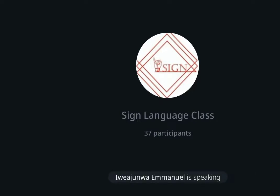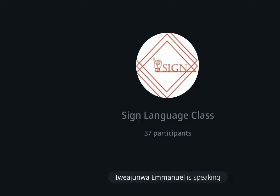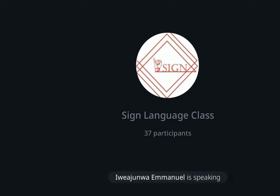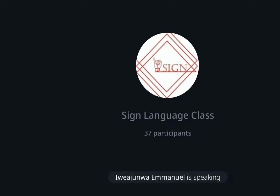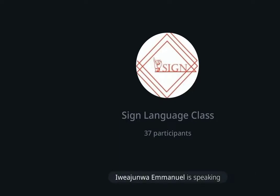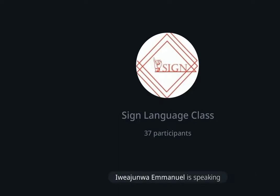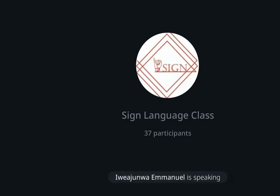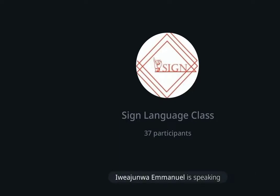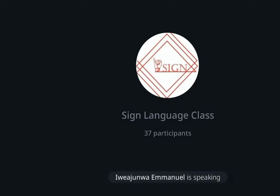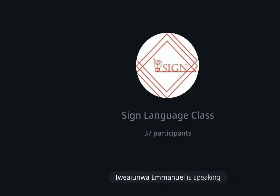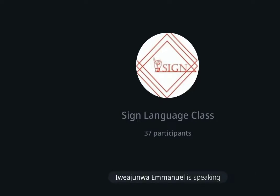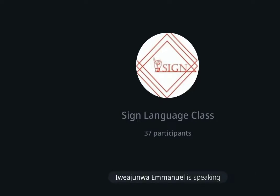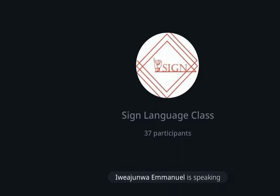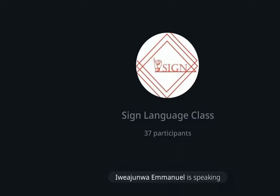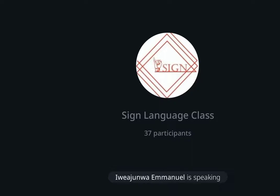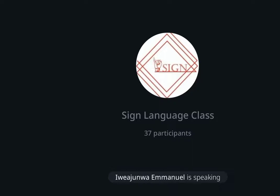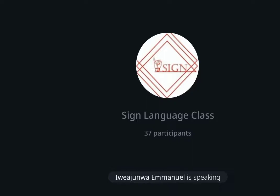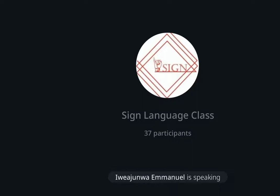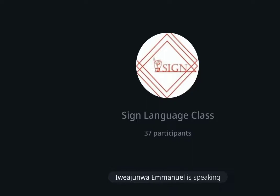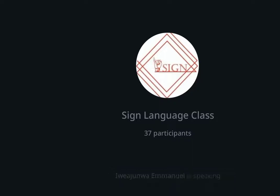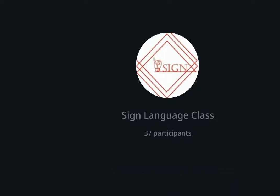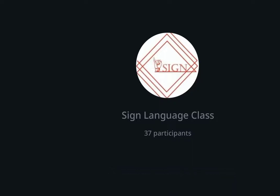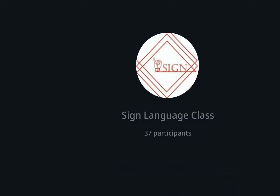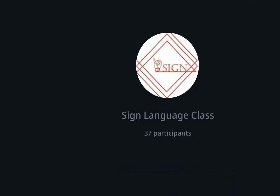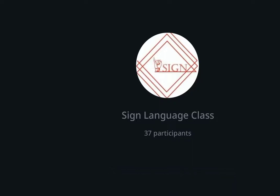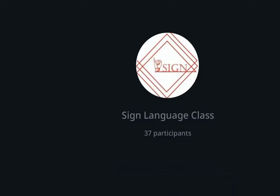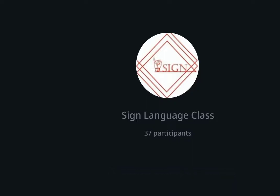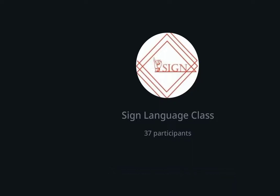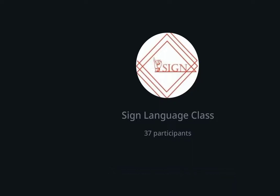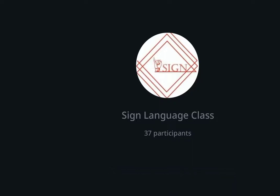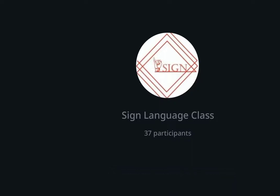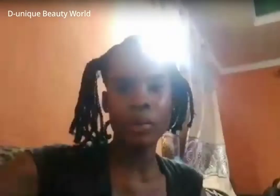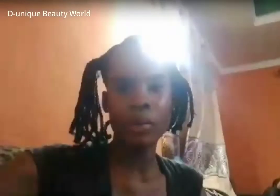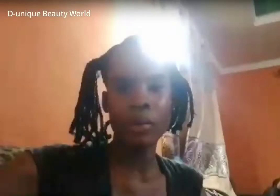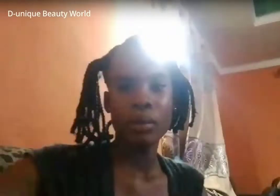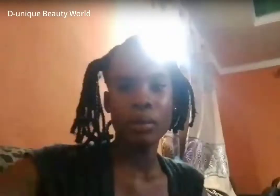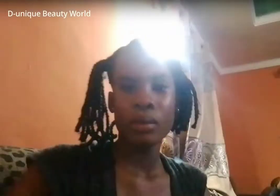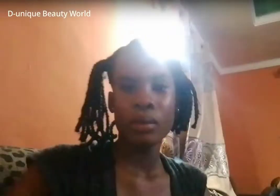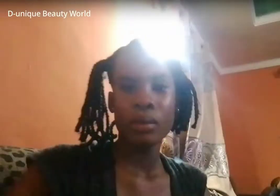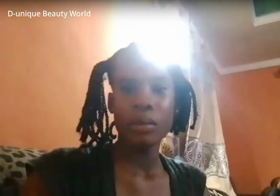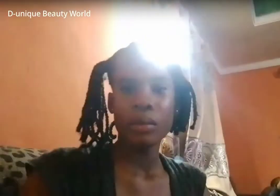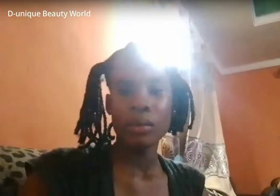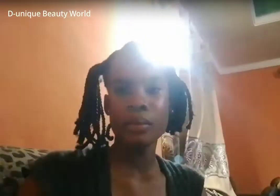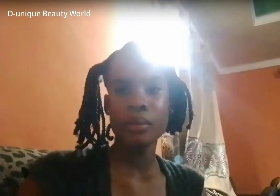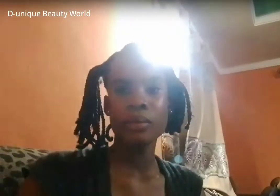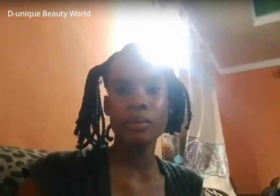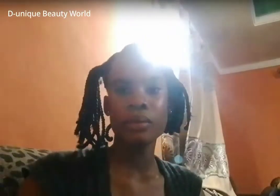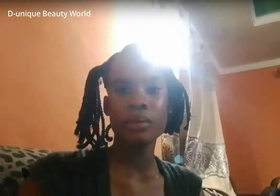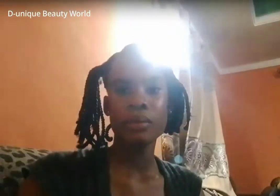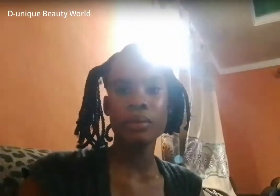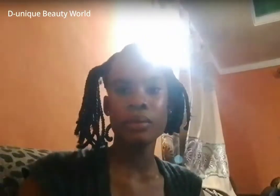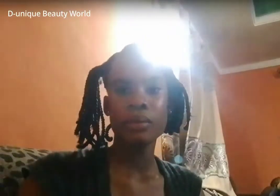Okay. I can see Charles Junior. Charles Junior, please. Let's have Charles Junior on the spotlight.